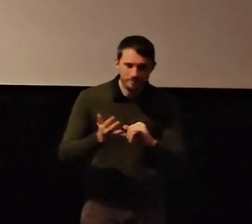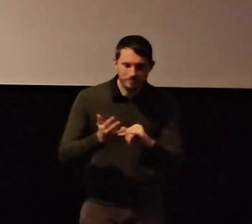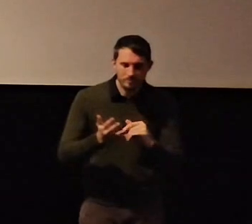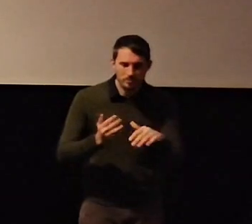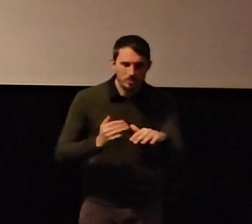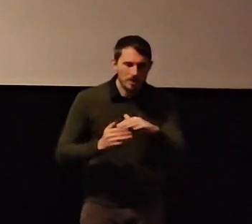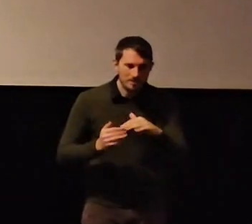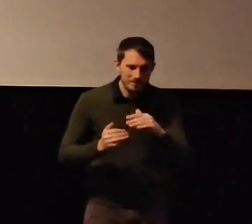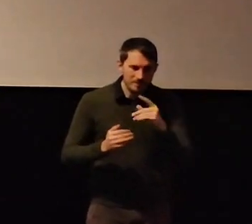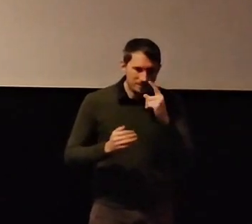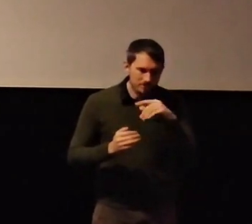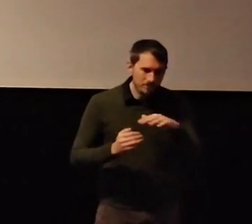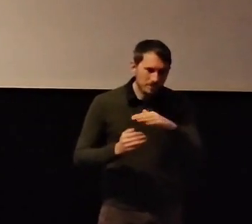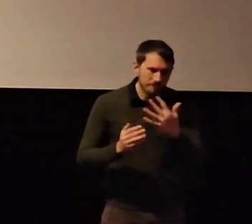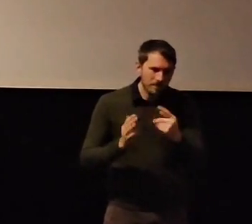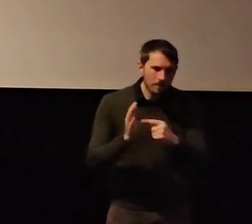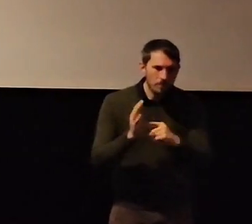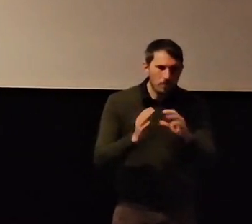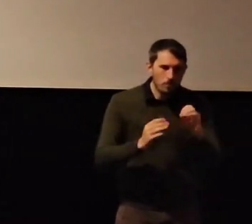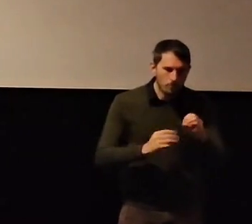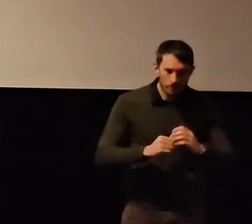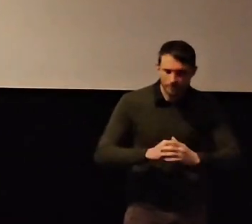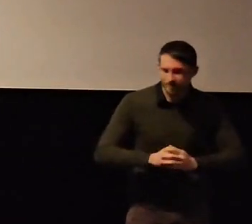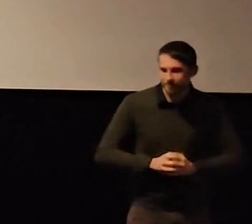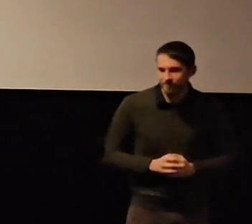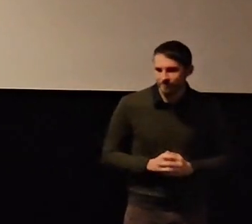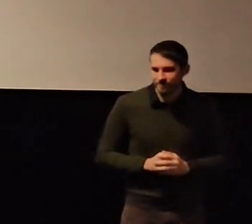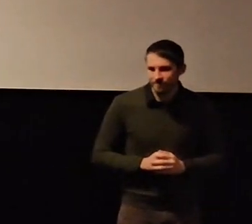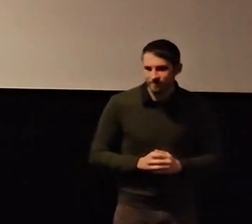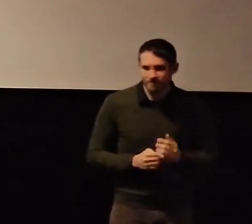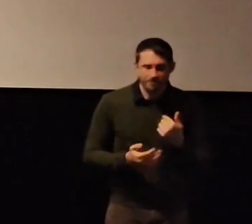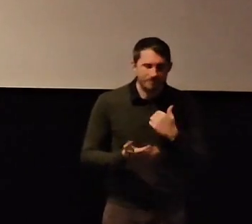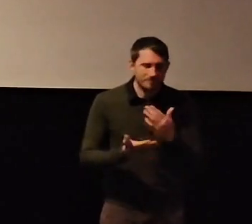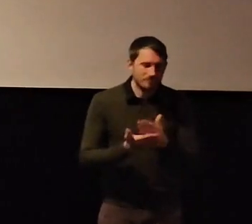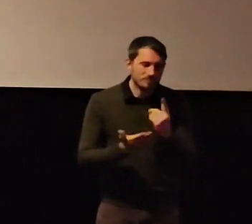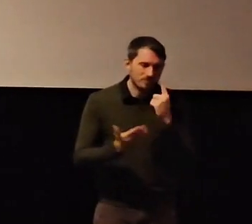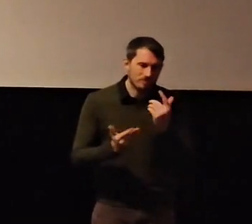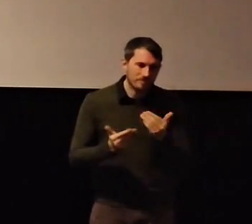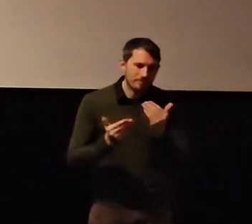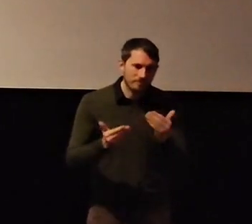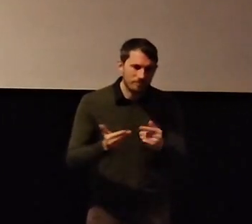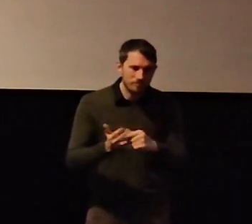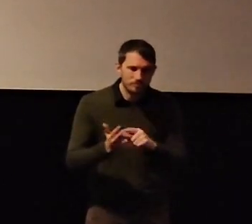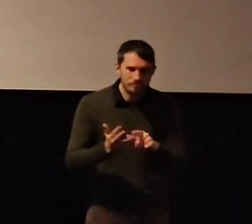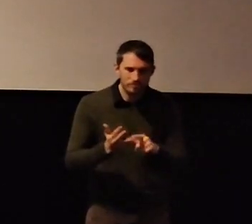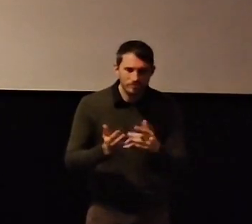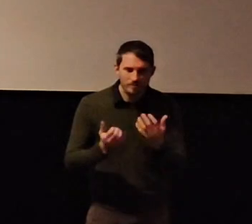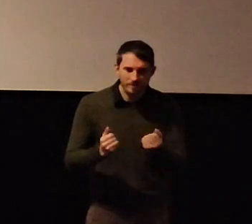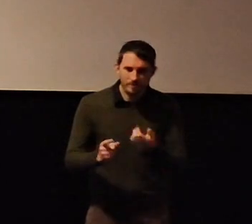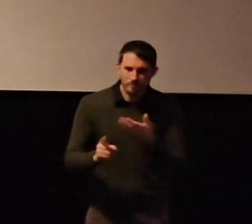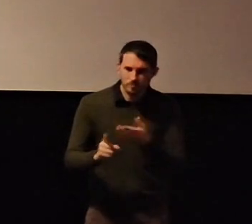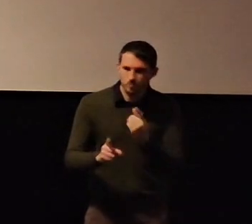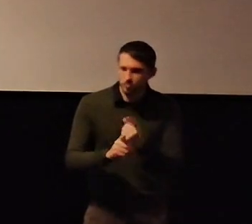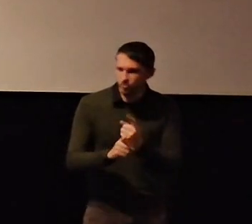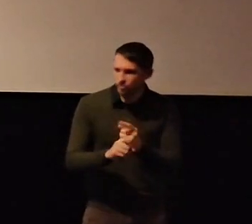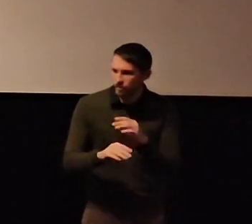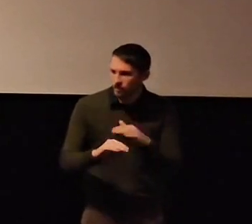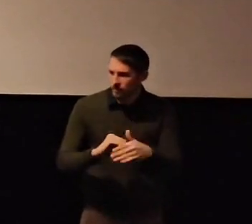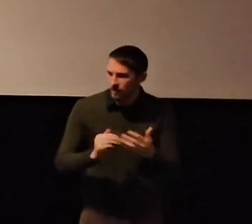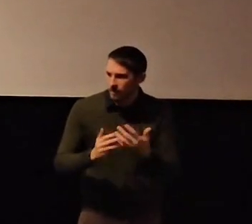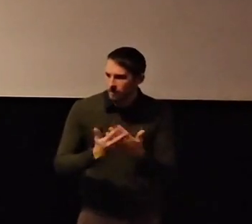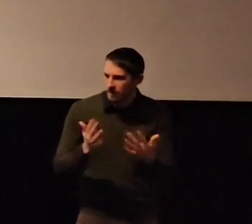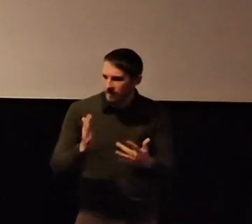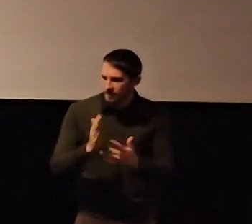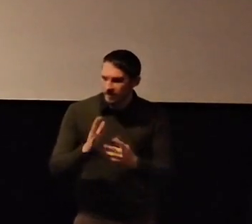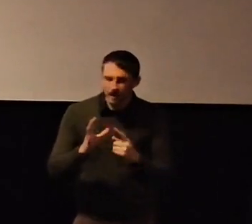5.0 Ethics event. And I'm really looking forward to having you talk about big